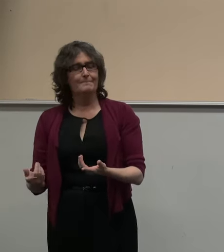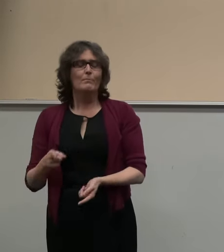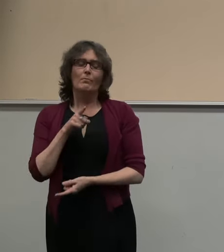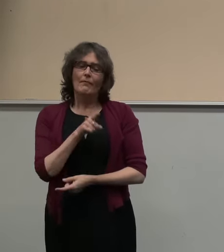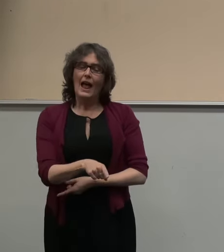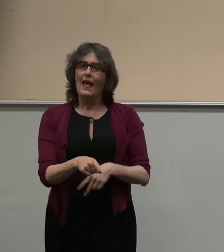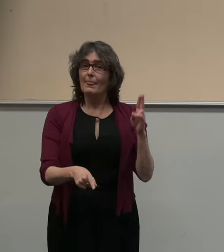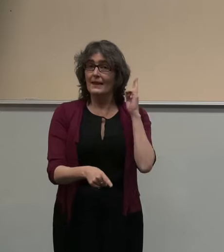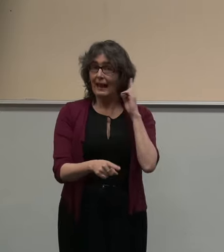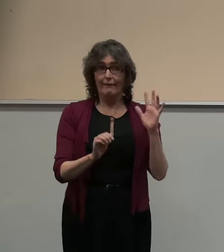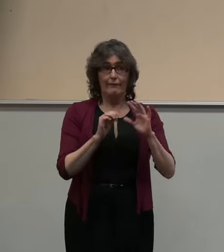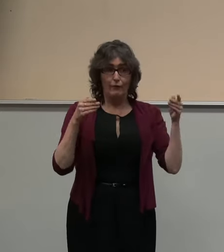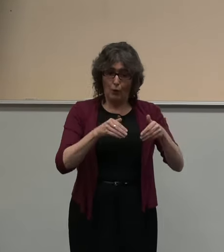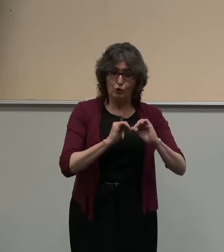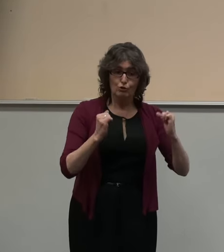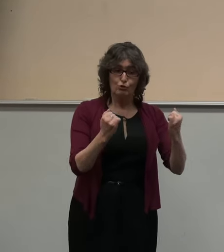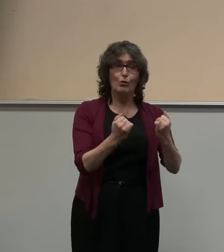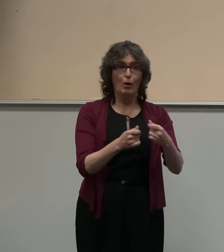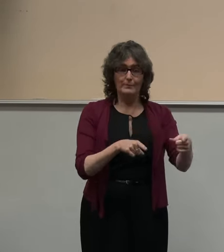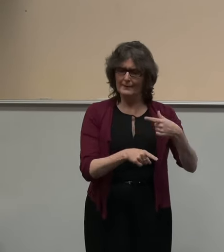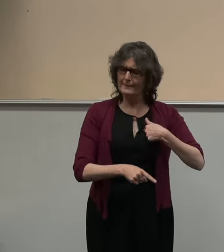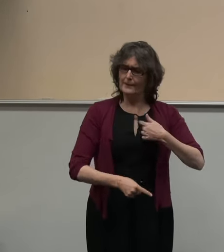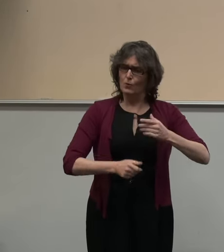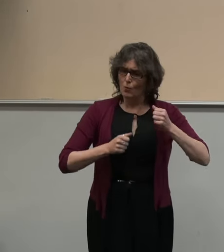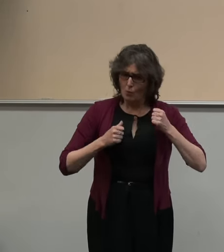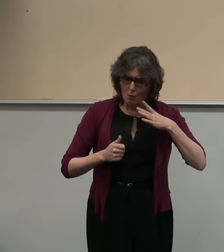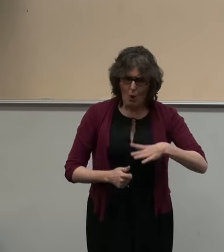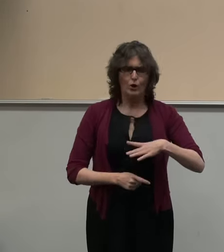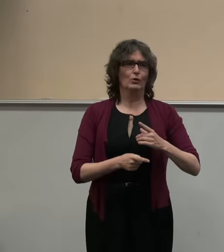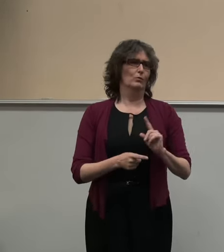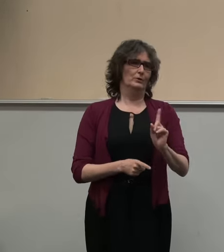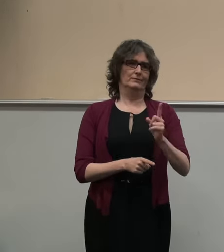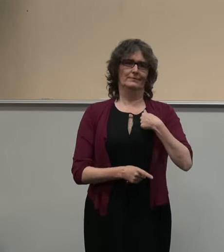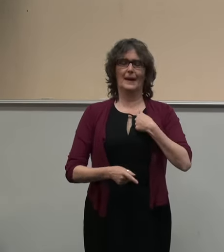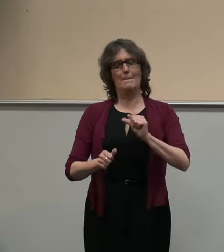group, was better training for theatre interpreters.